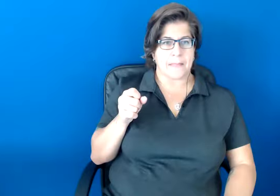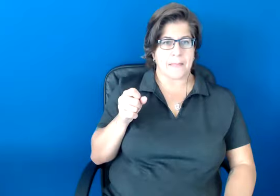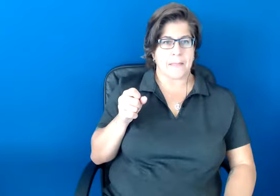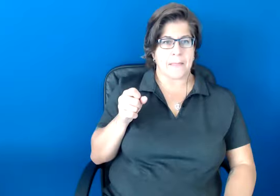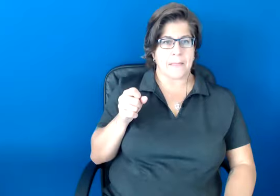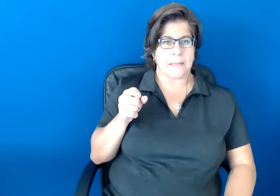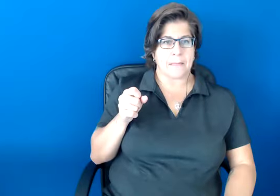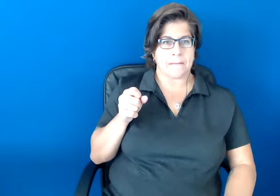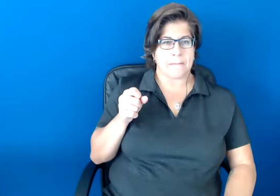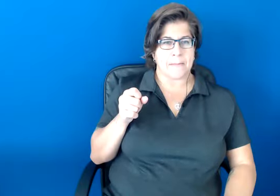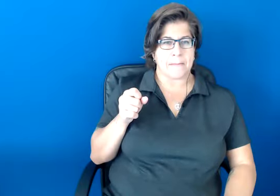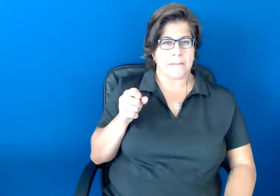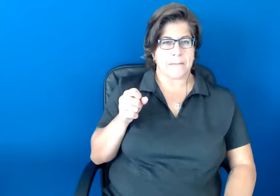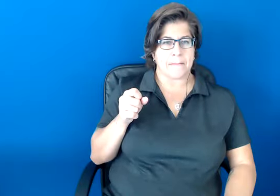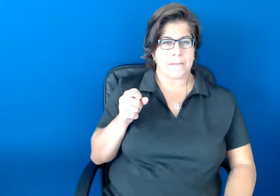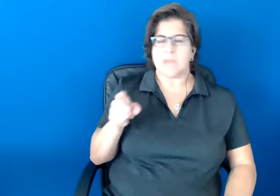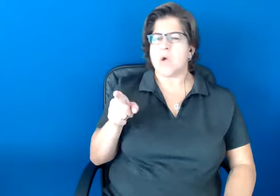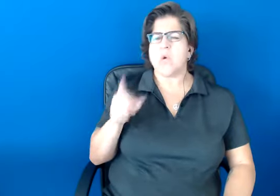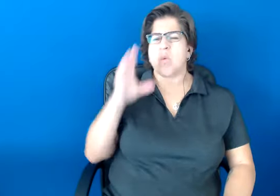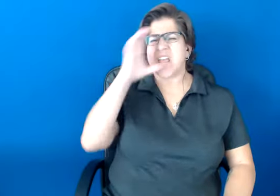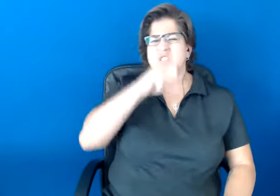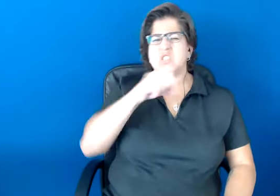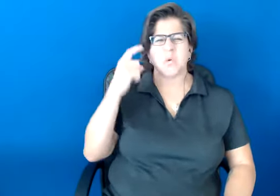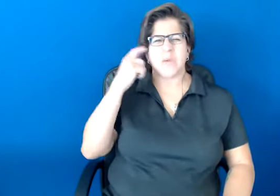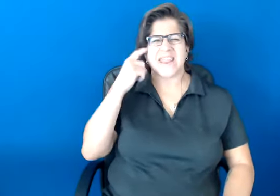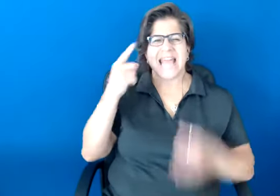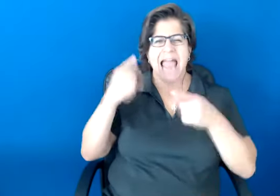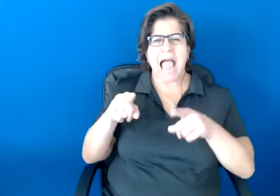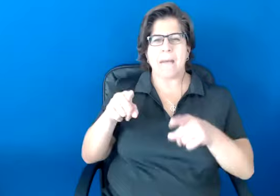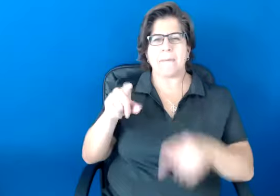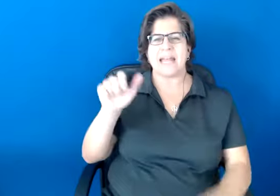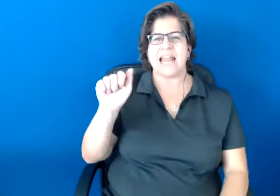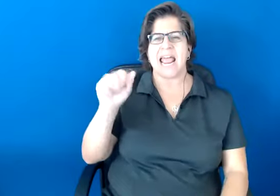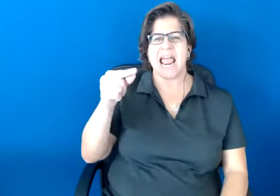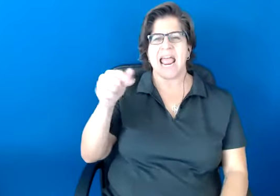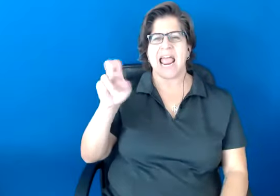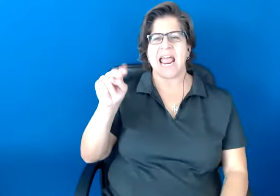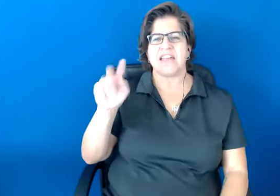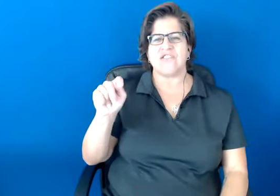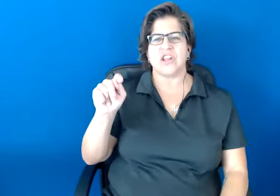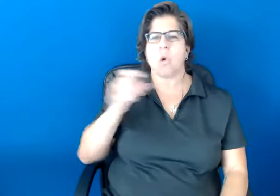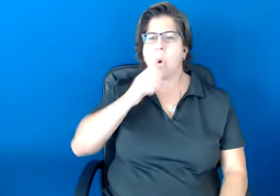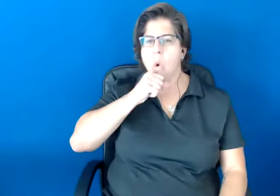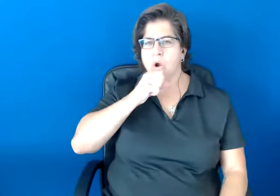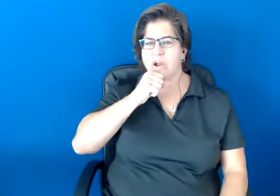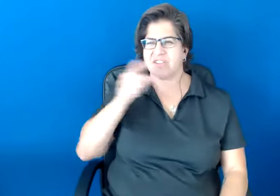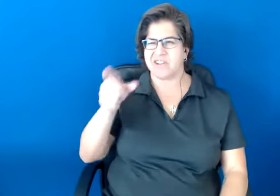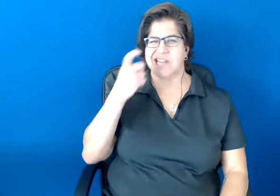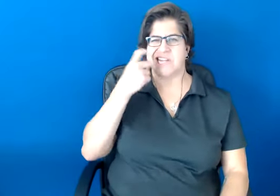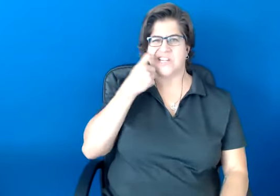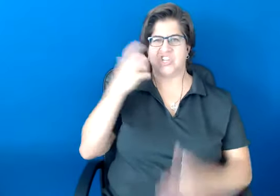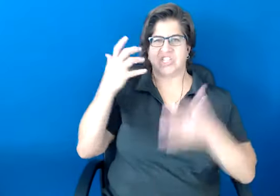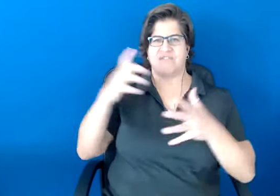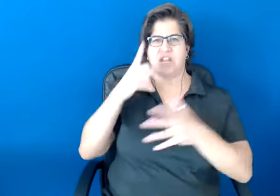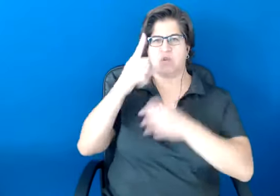we assume, Agent Orange, because he had just done a year tour in Da Nang at the